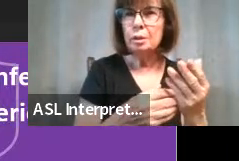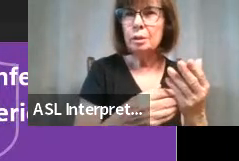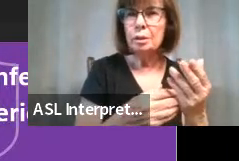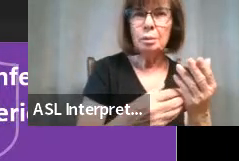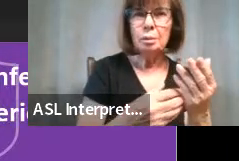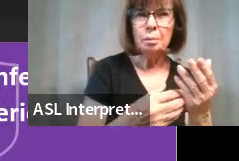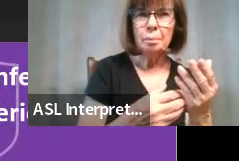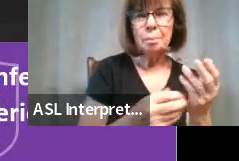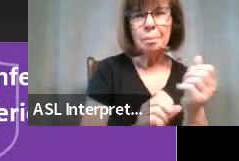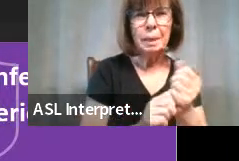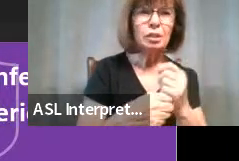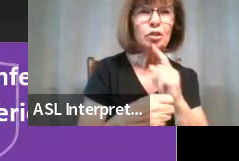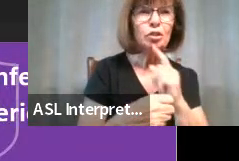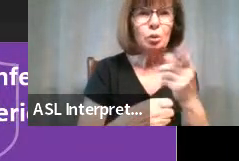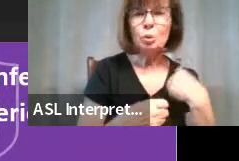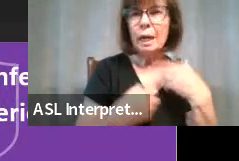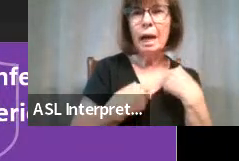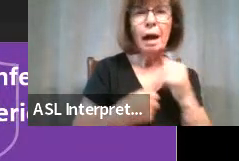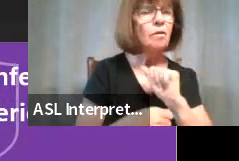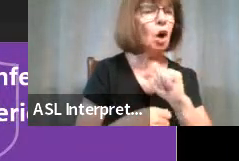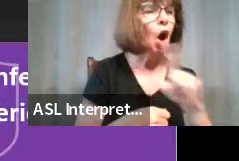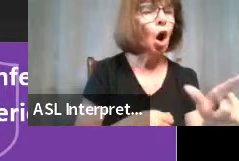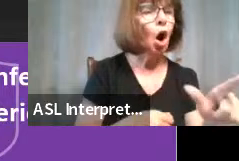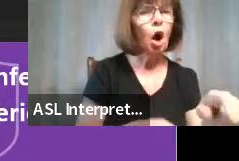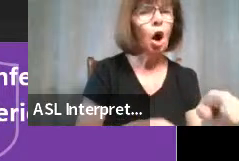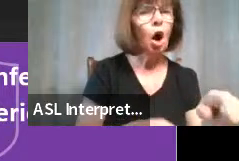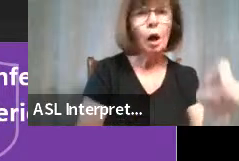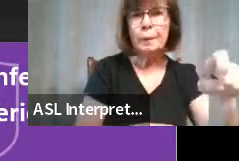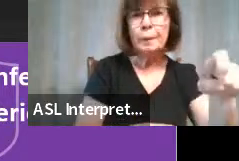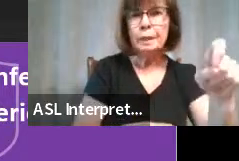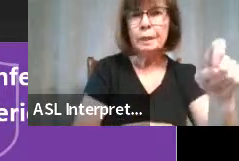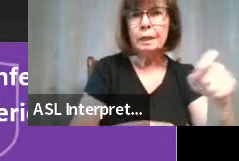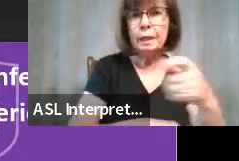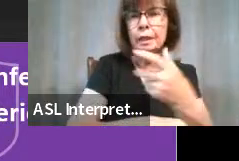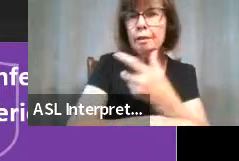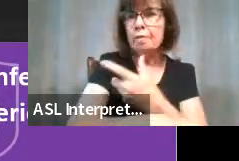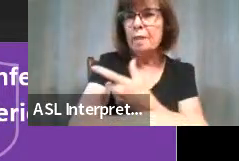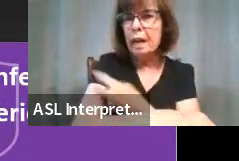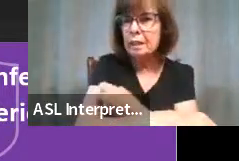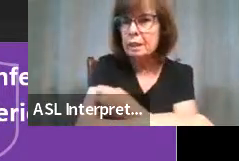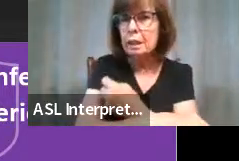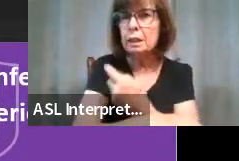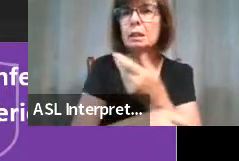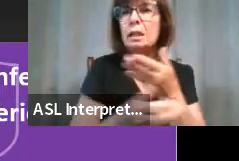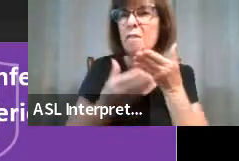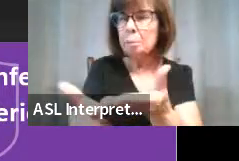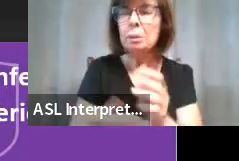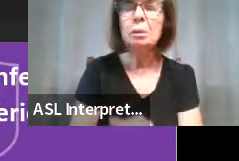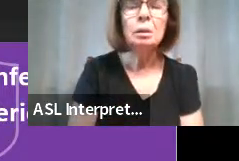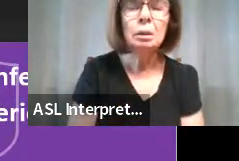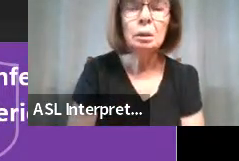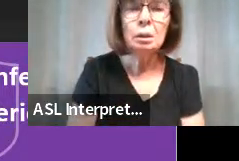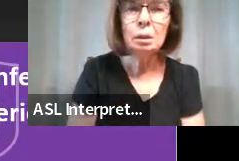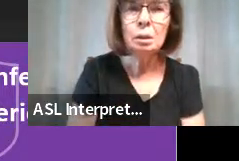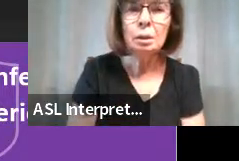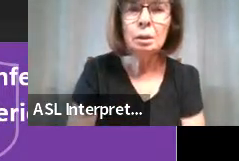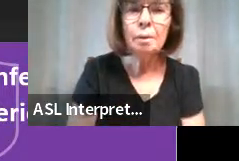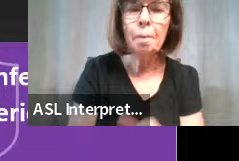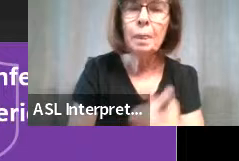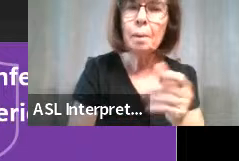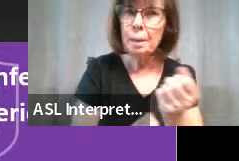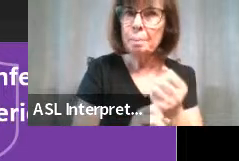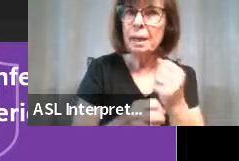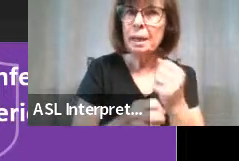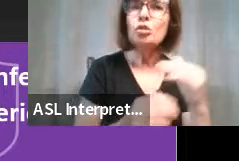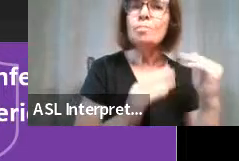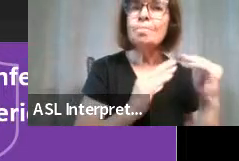the needed vaccines available for our community members, and also really looking at the community from the lens of equity and making sure that that